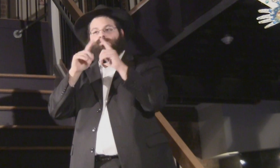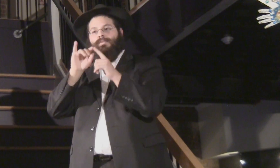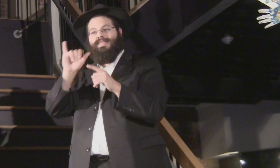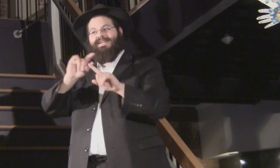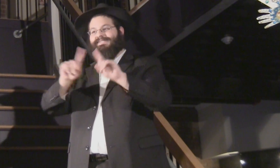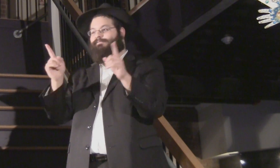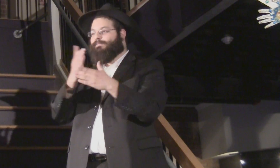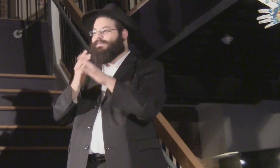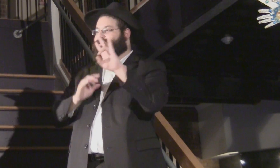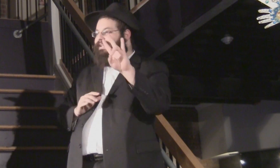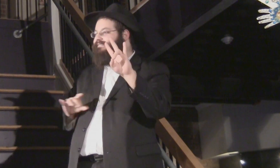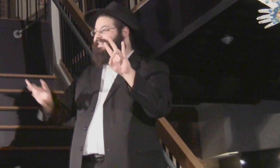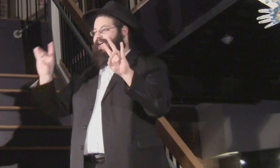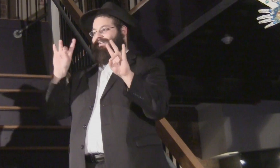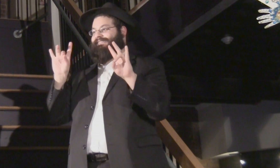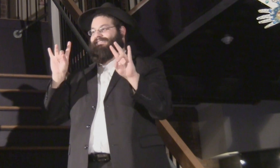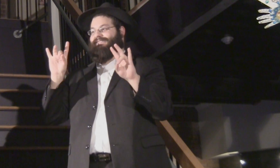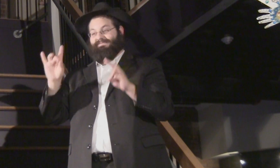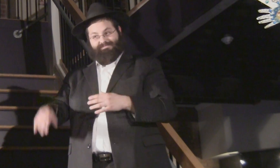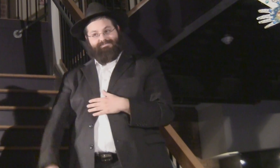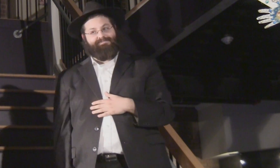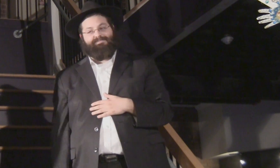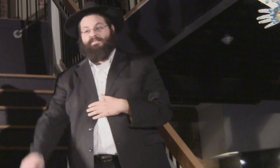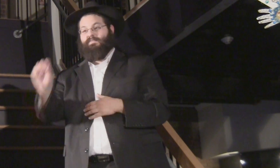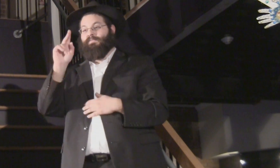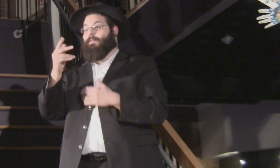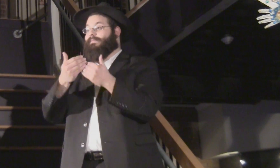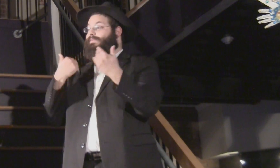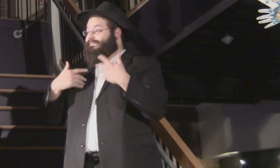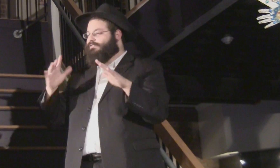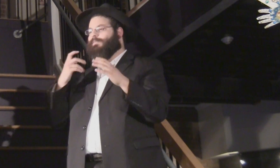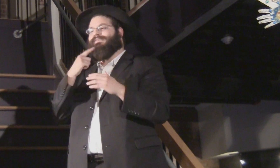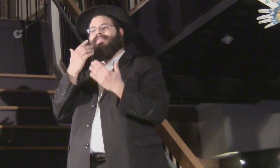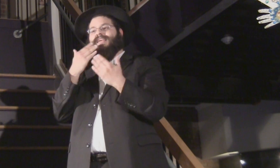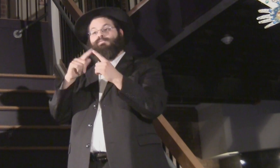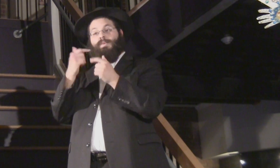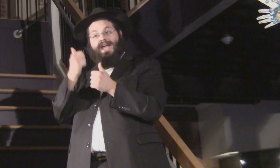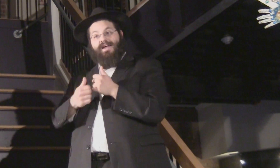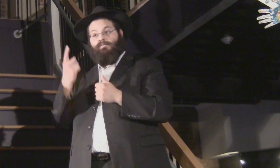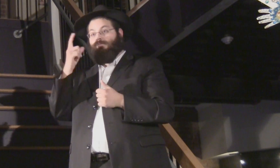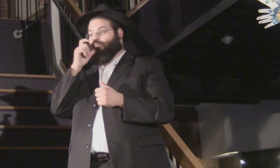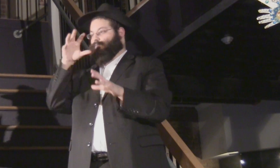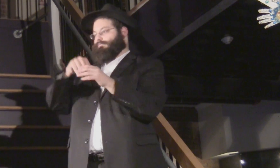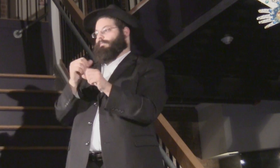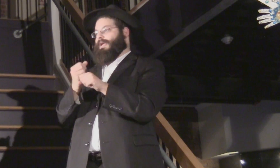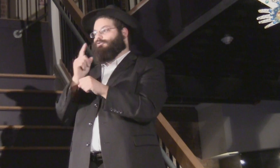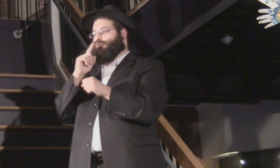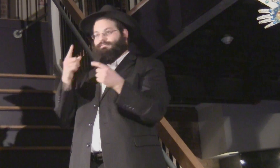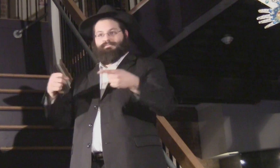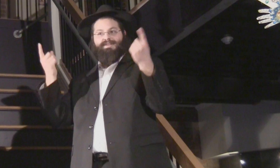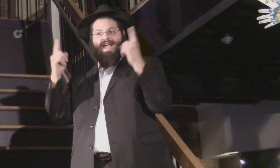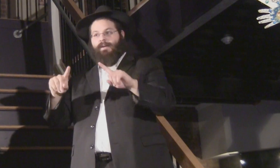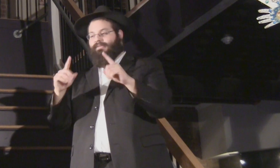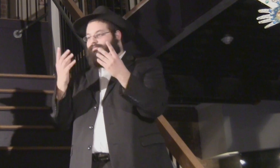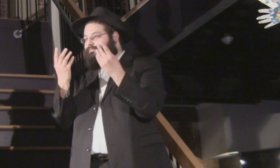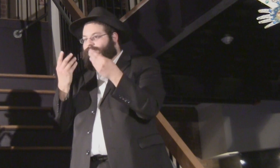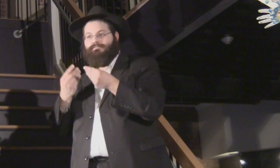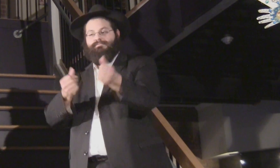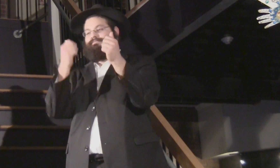Hanukkah story. We have to pay attention to that, the difference between 7 and 8. Okay, so before I finish, I want to say thank you to everyone involved, for